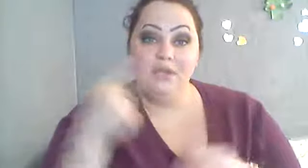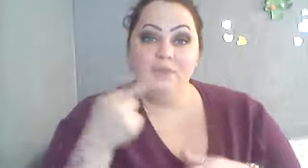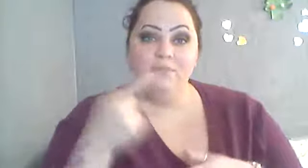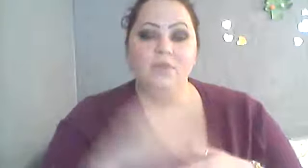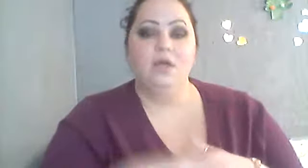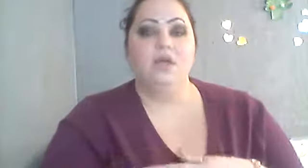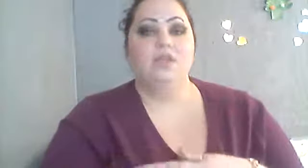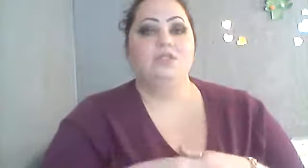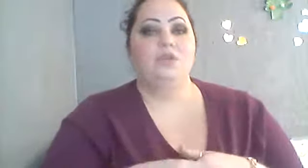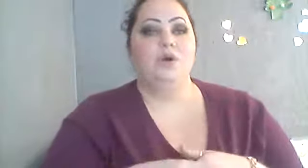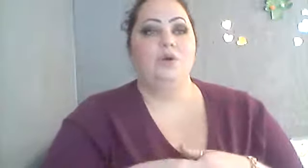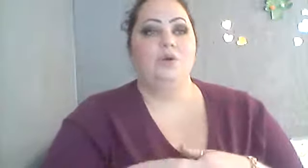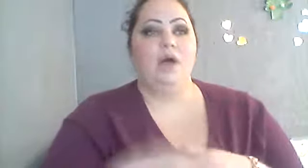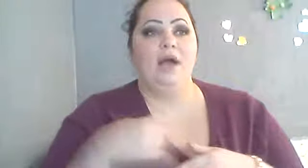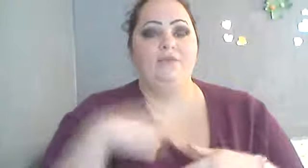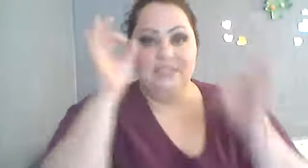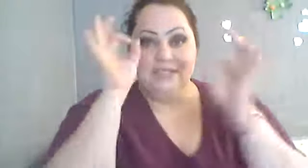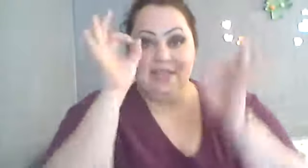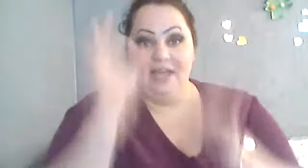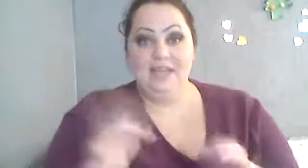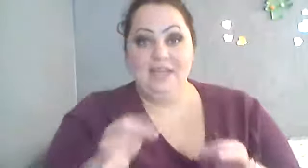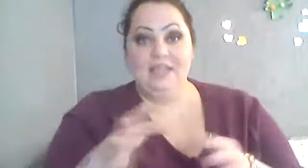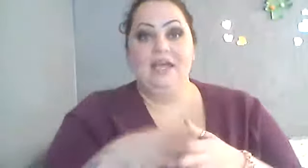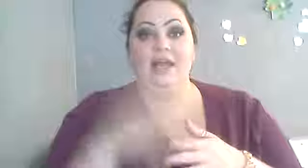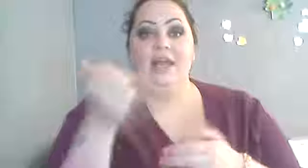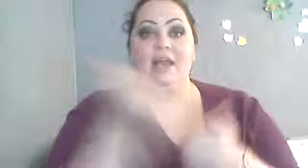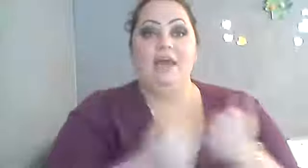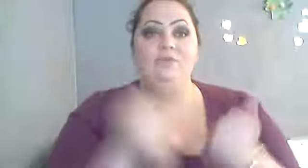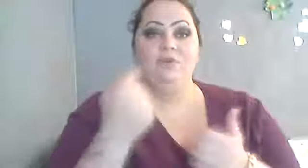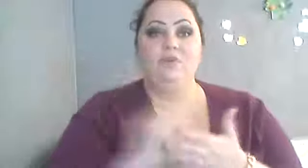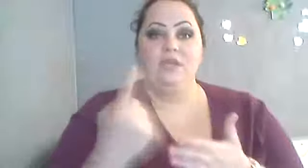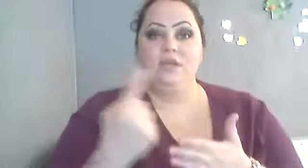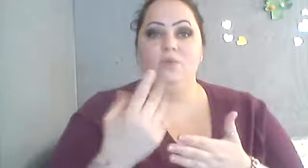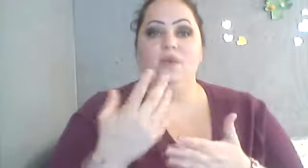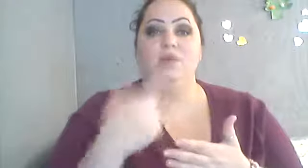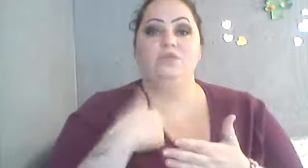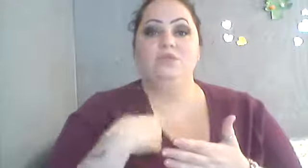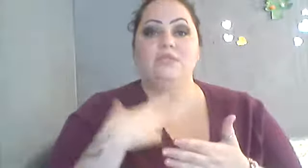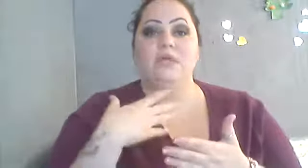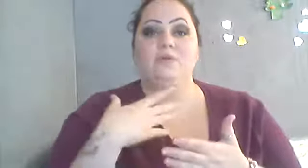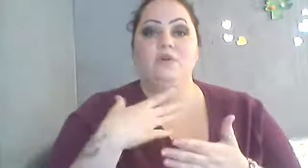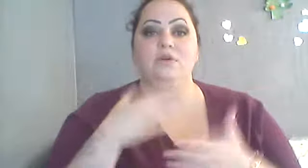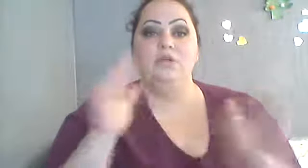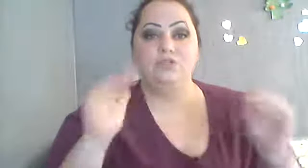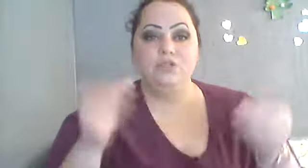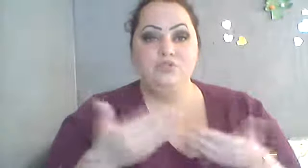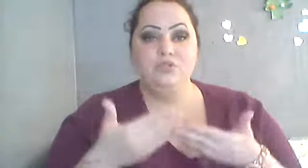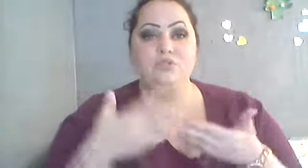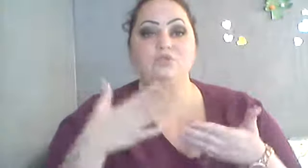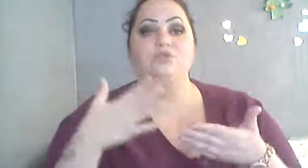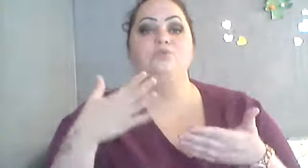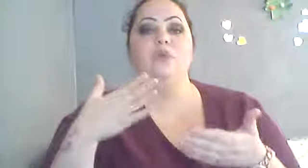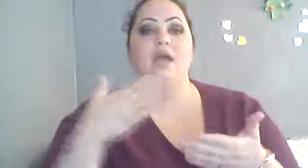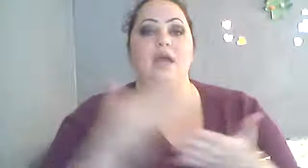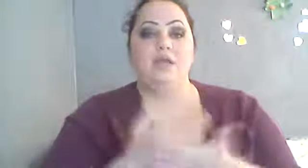him. So I've decided that every week what I will do is I will introduce you to a